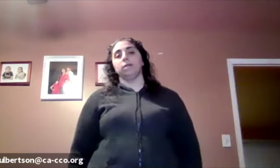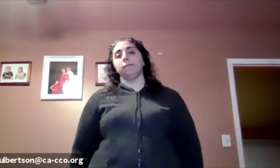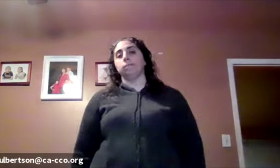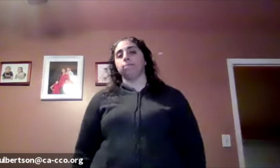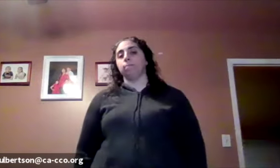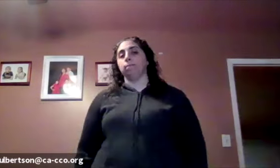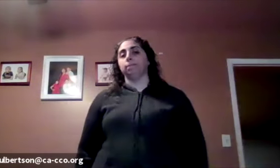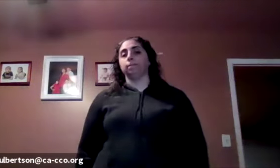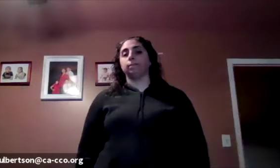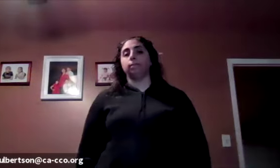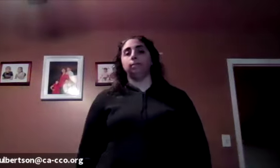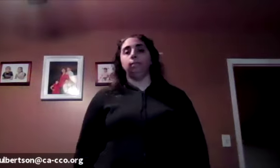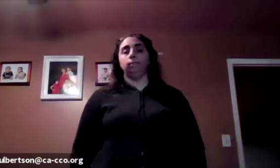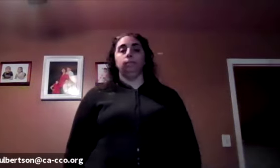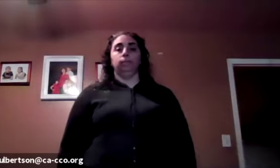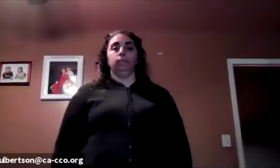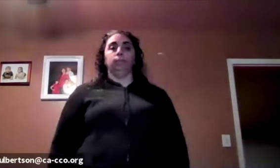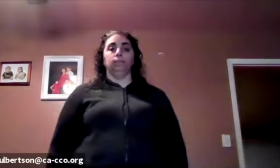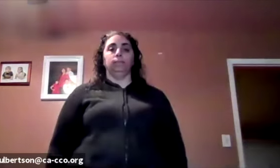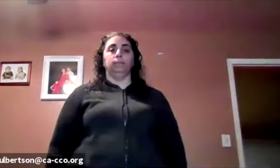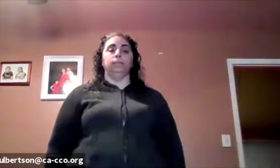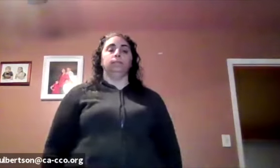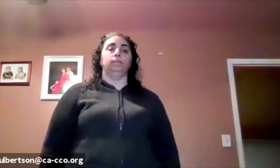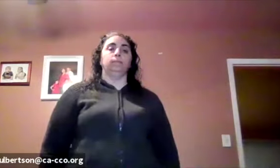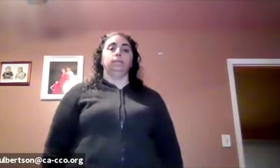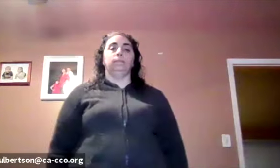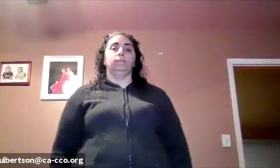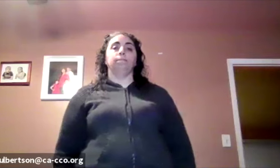day. They look so natural